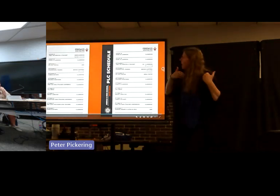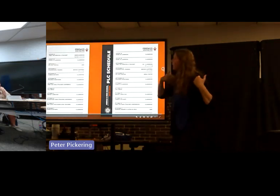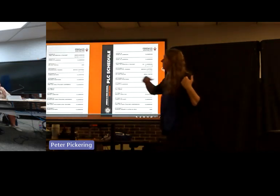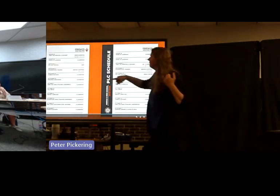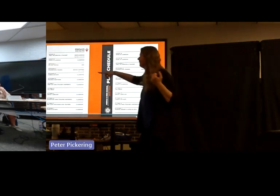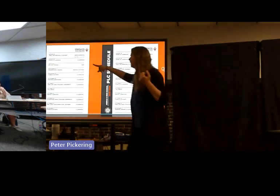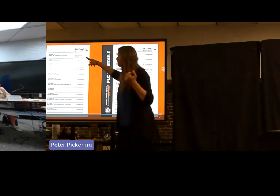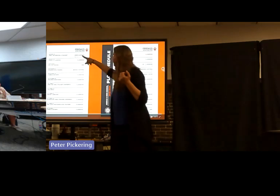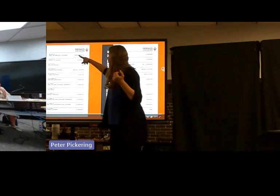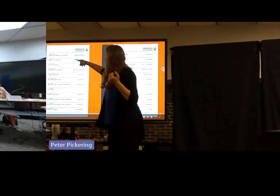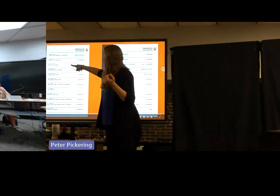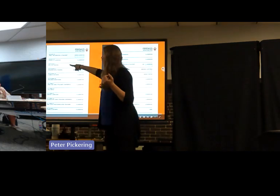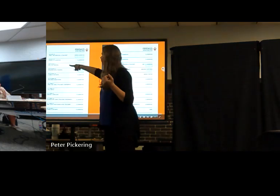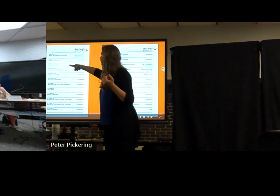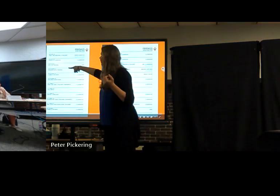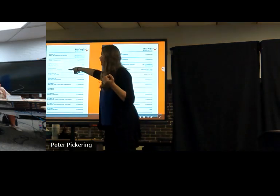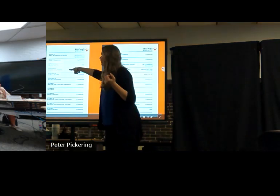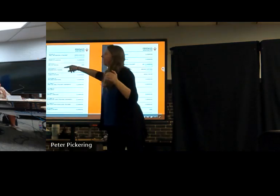optimistic about how this went.